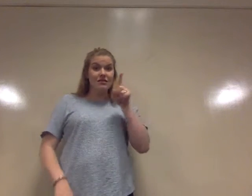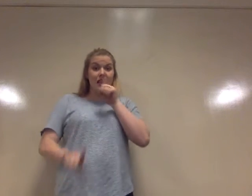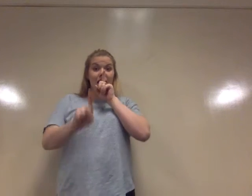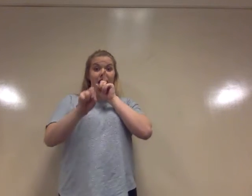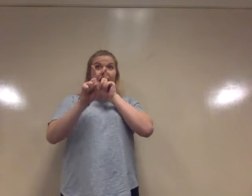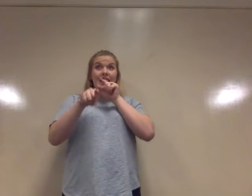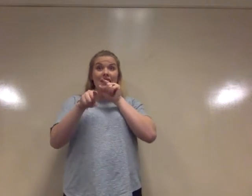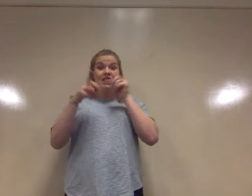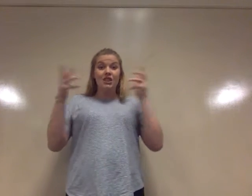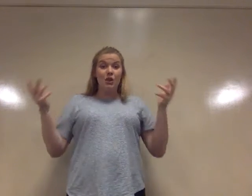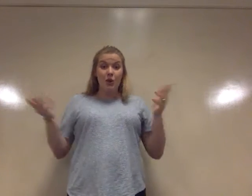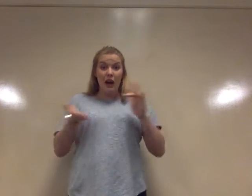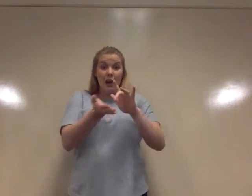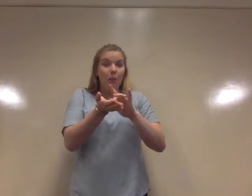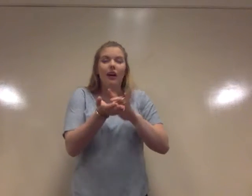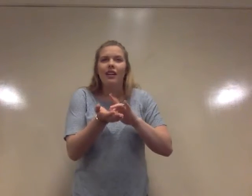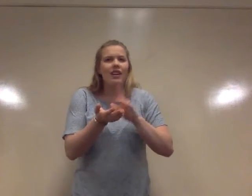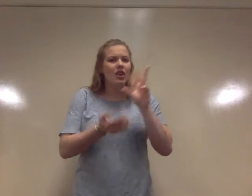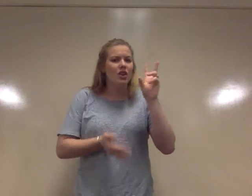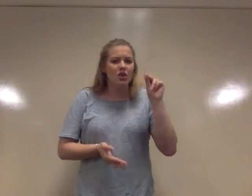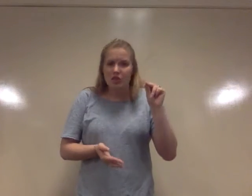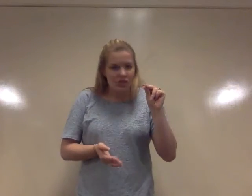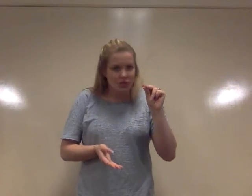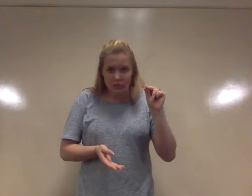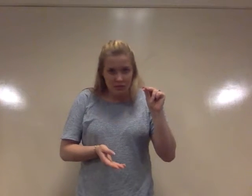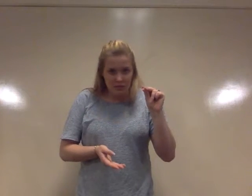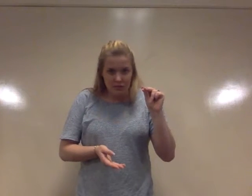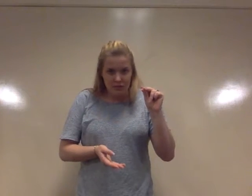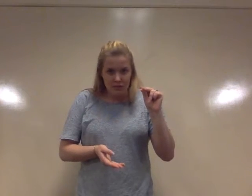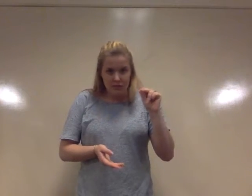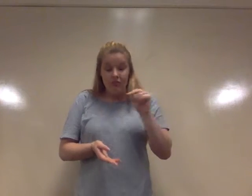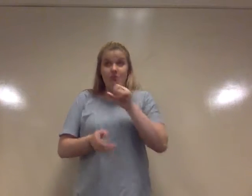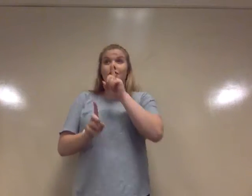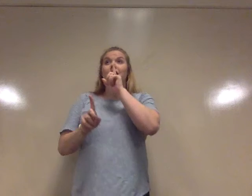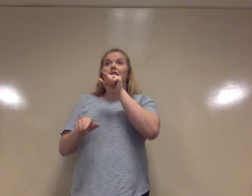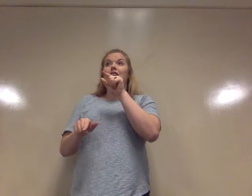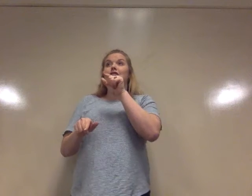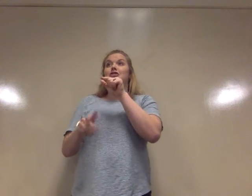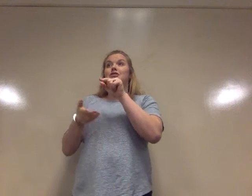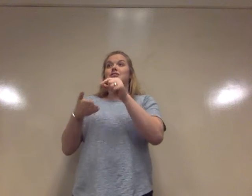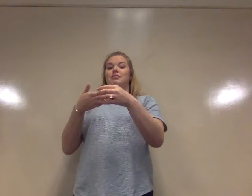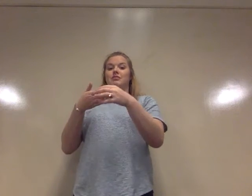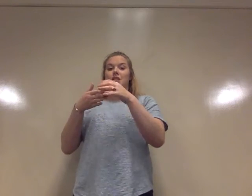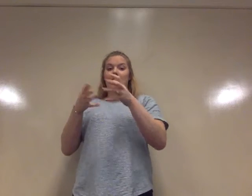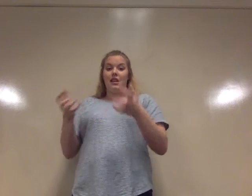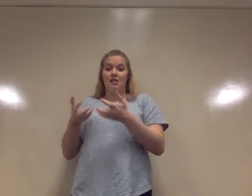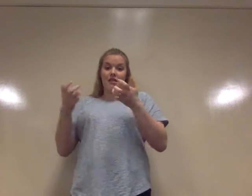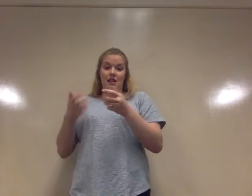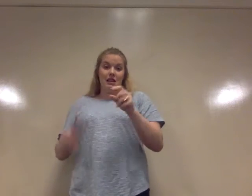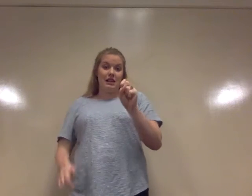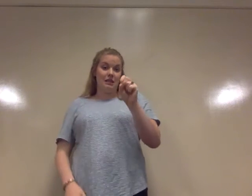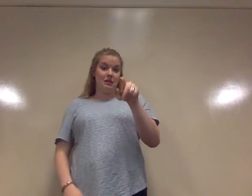isn't another pill. The answer is spinach. A growing number of researchers claim that if we eliminate or